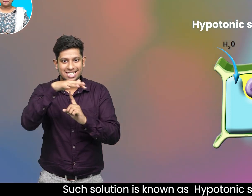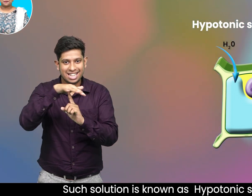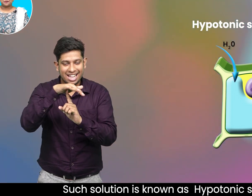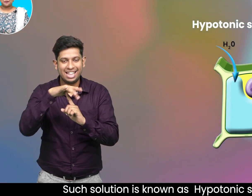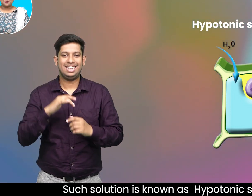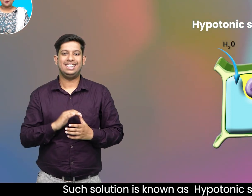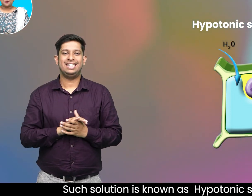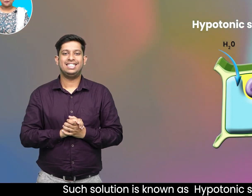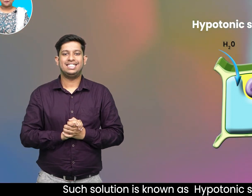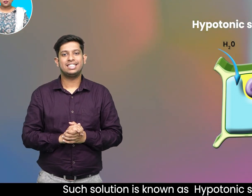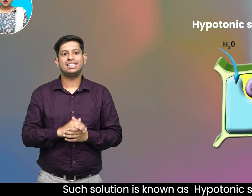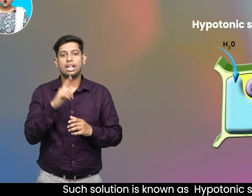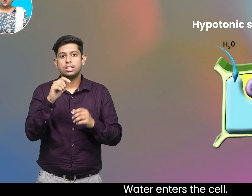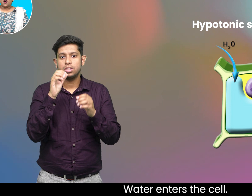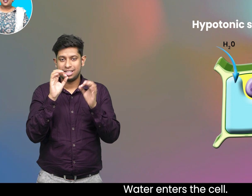solution.